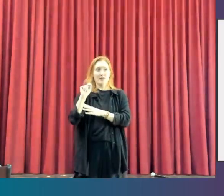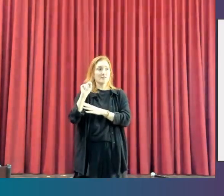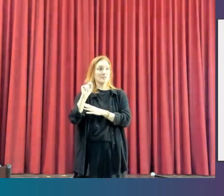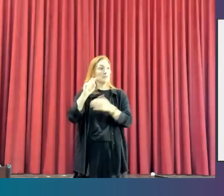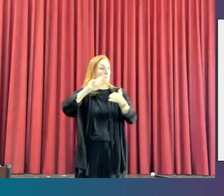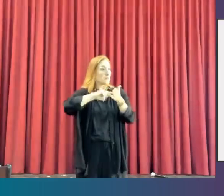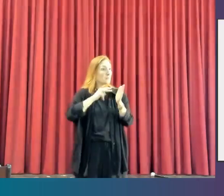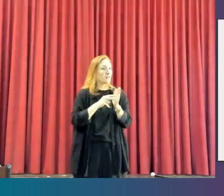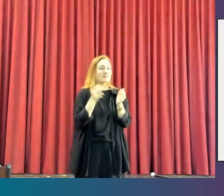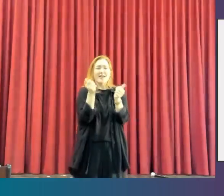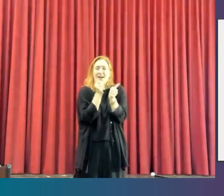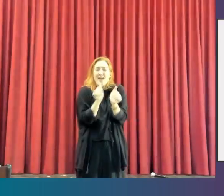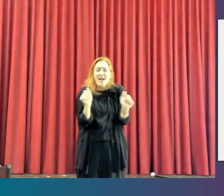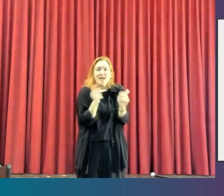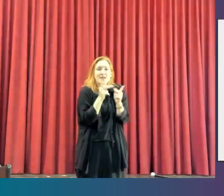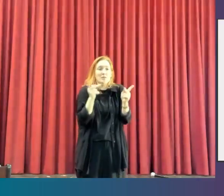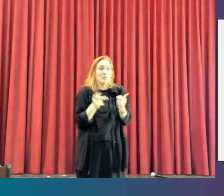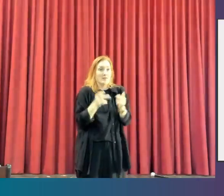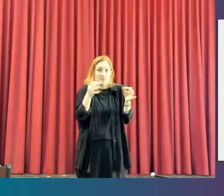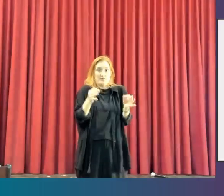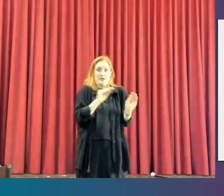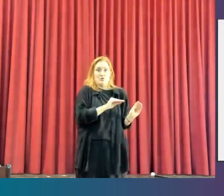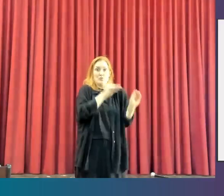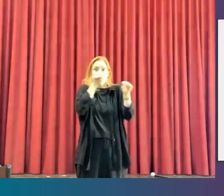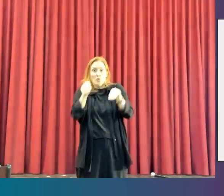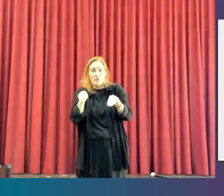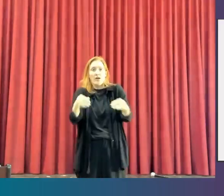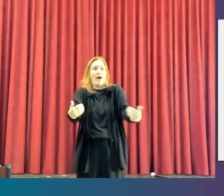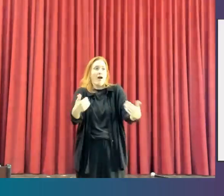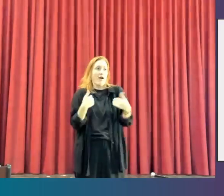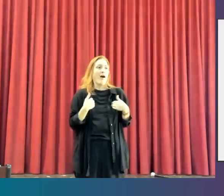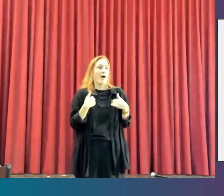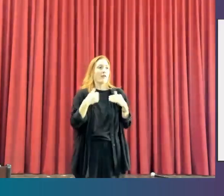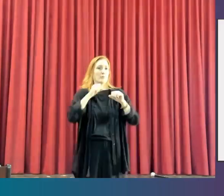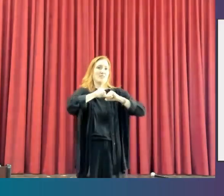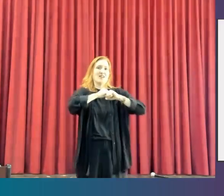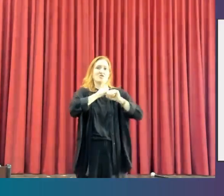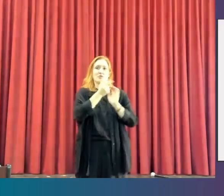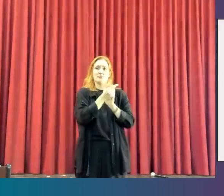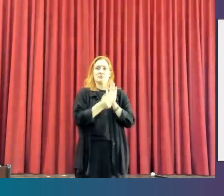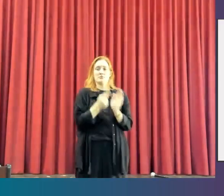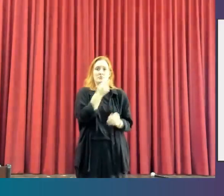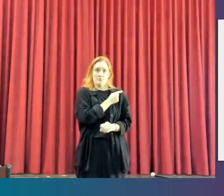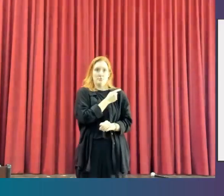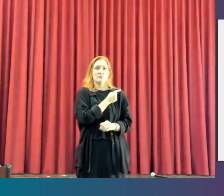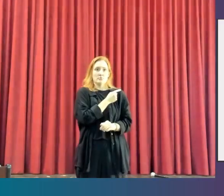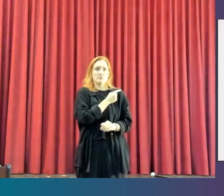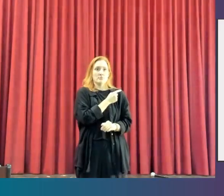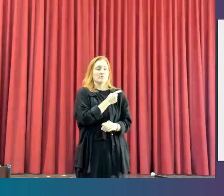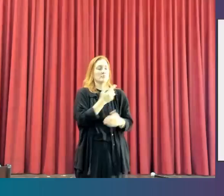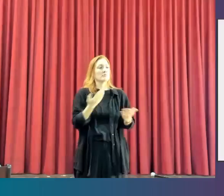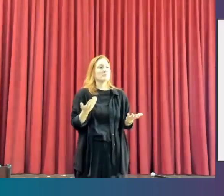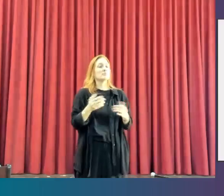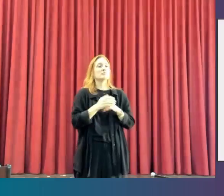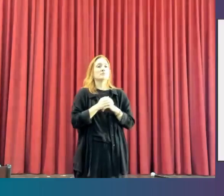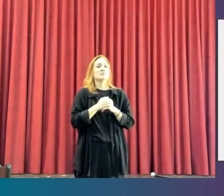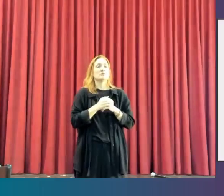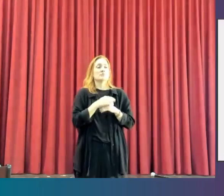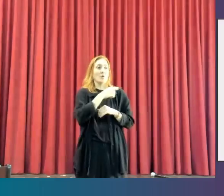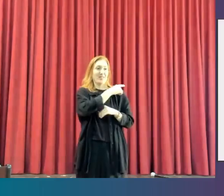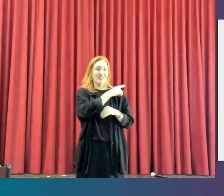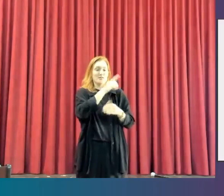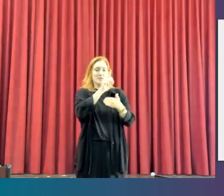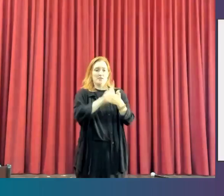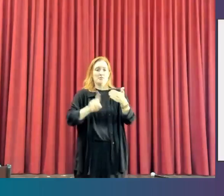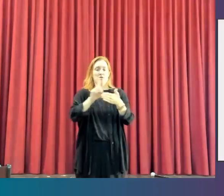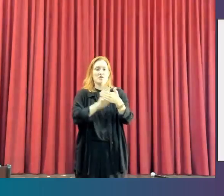moves in the U.S., they would have these protections. So we have protections in housing against